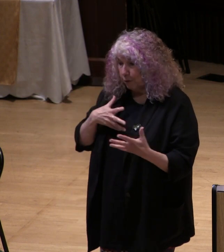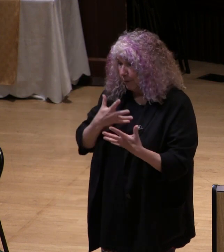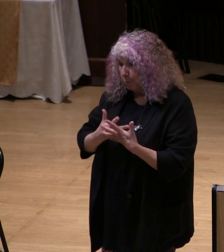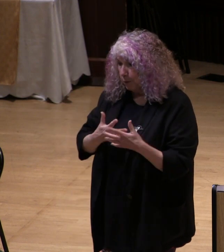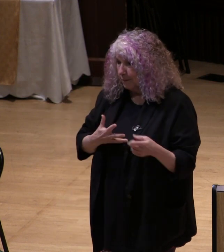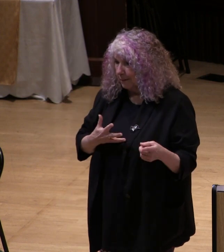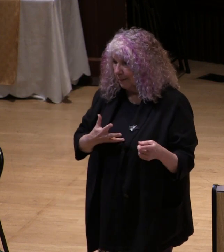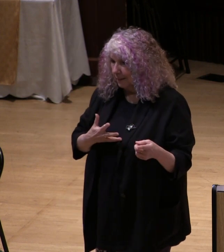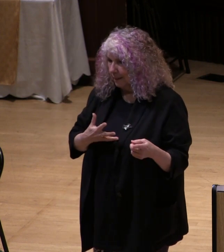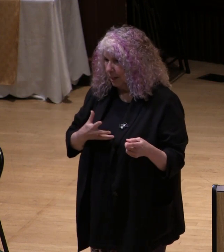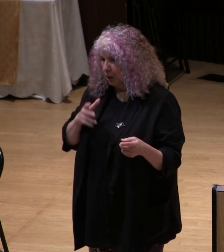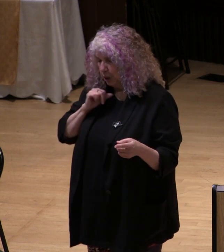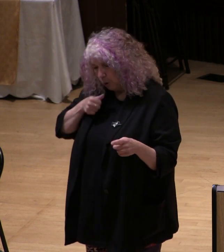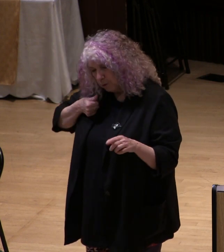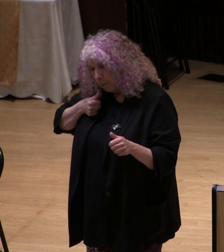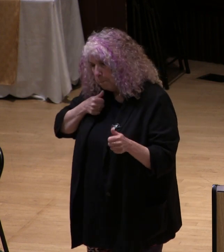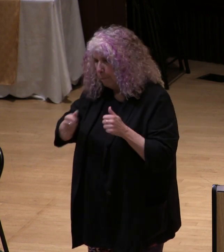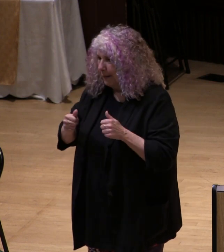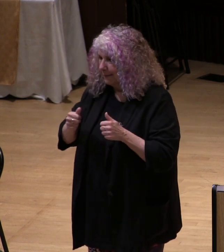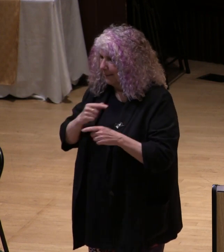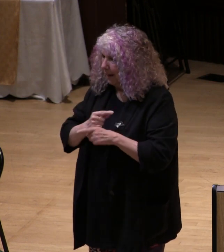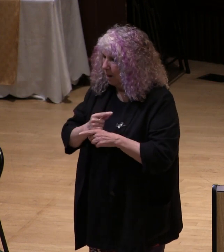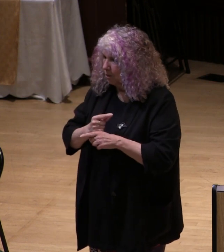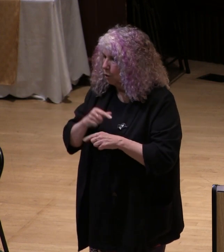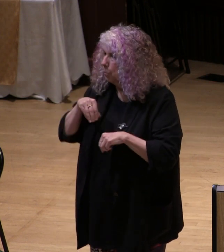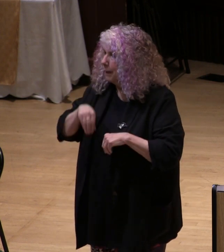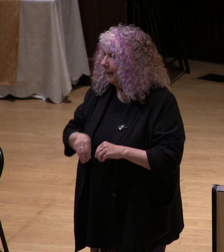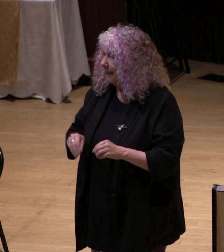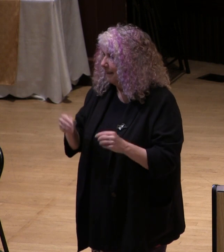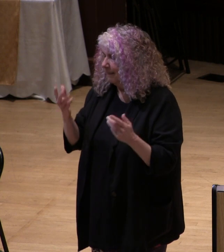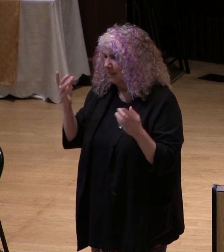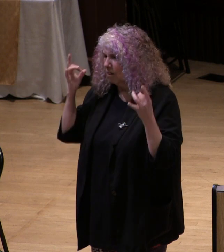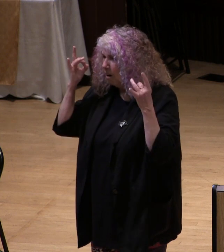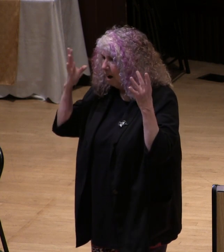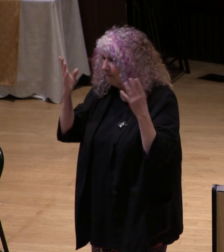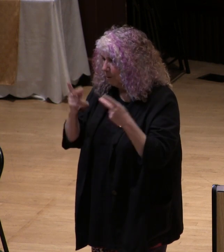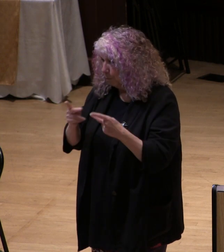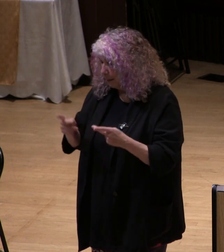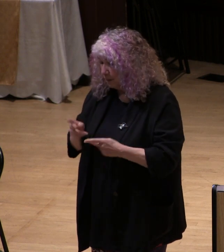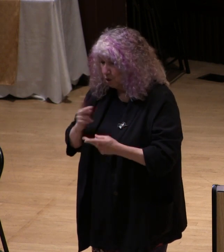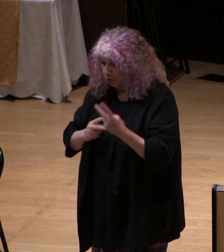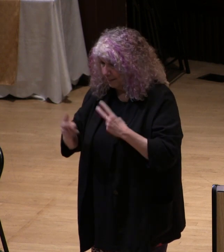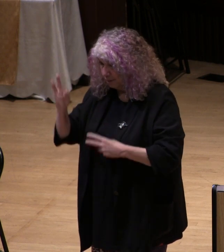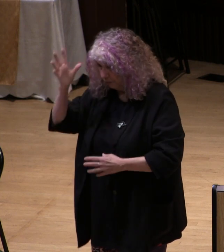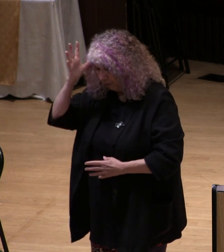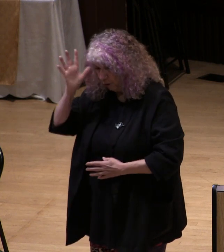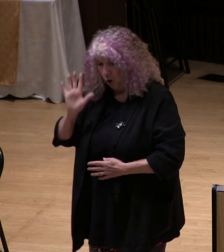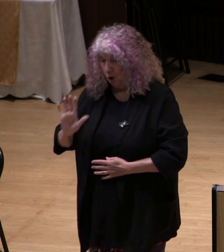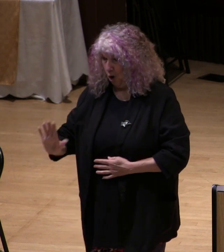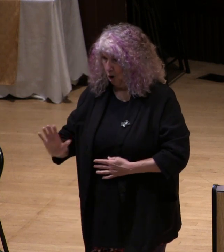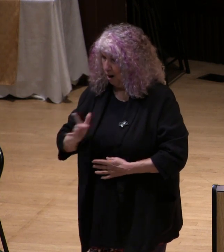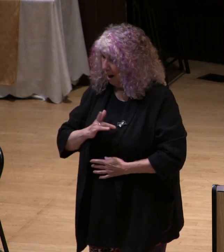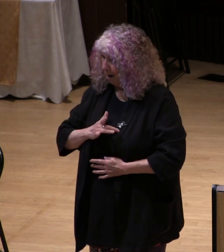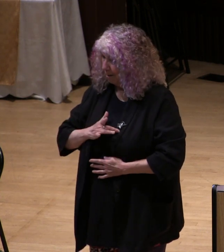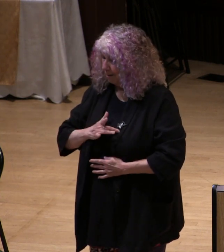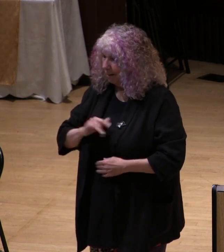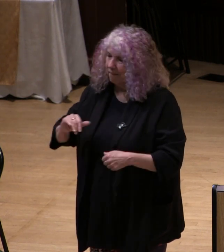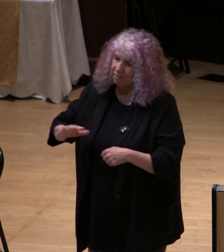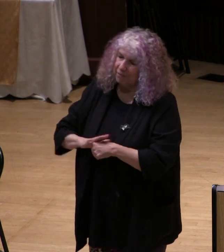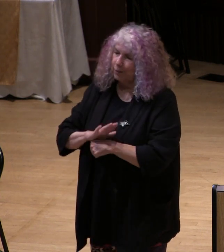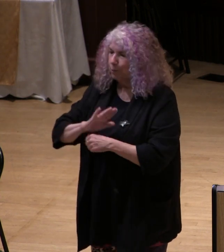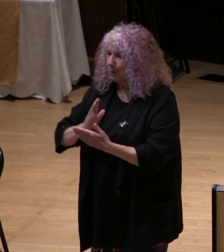to sneak past the guards, or to be in this dark place. Her heart is filled with the song of the